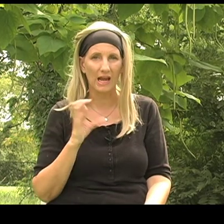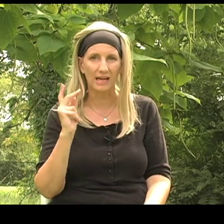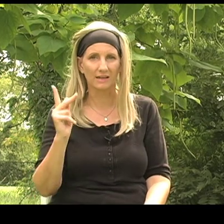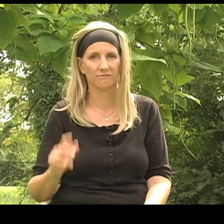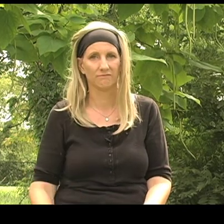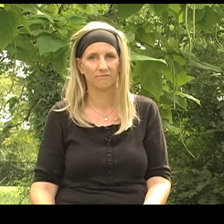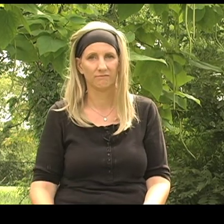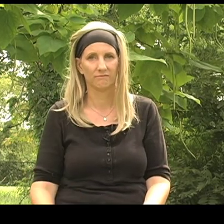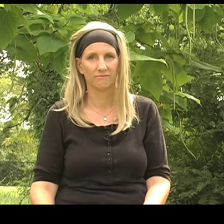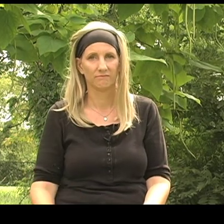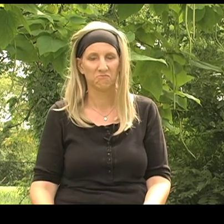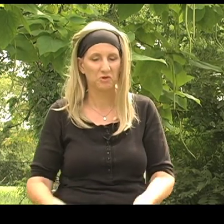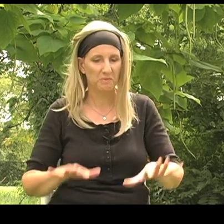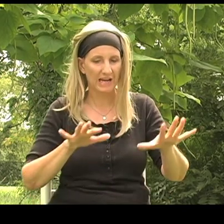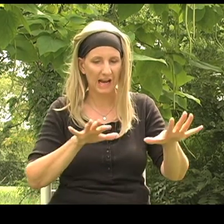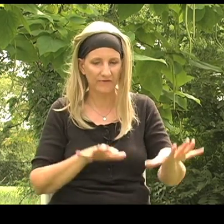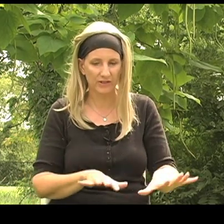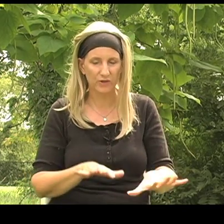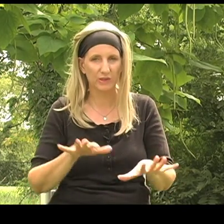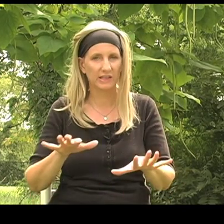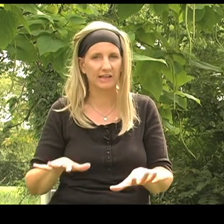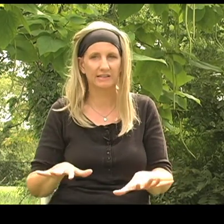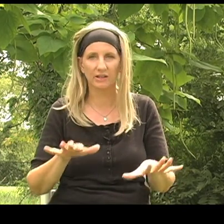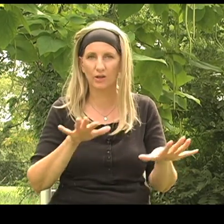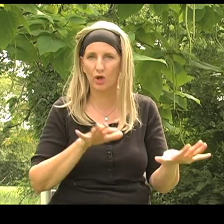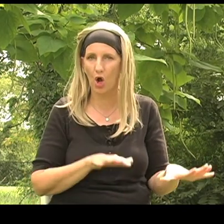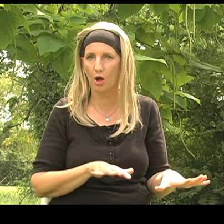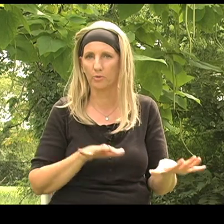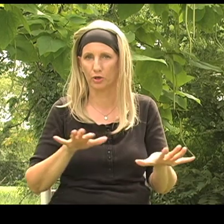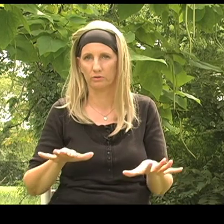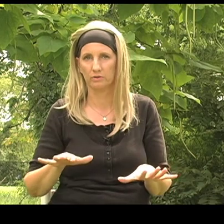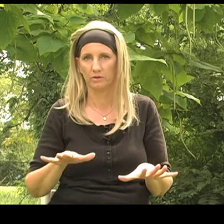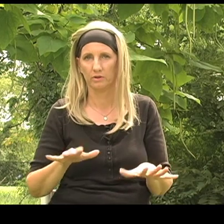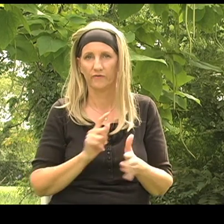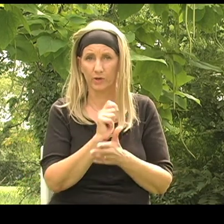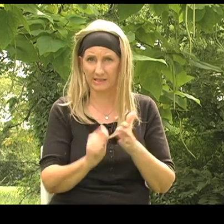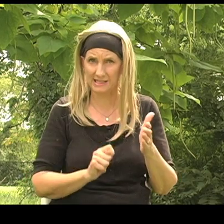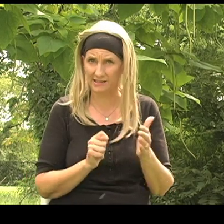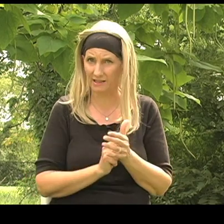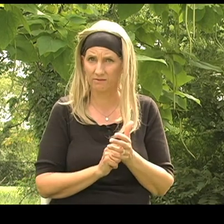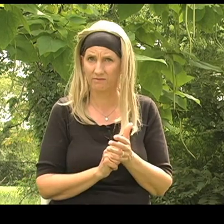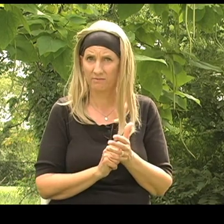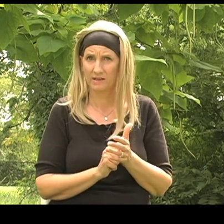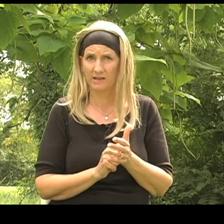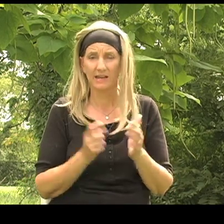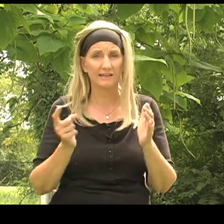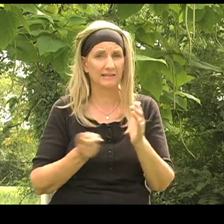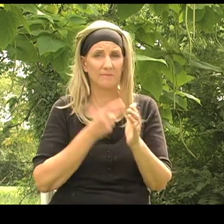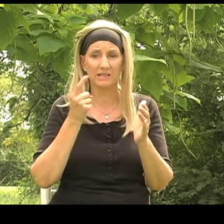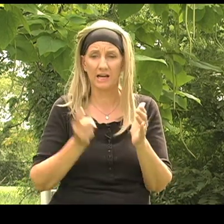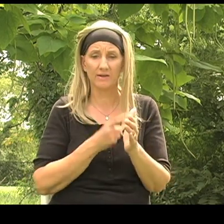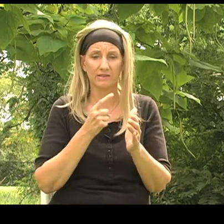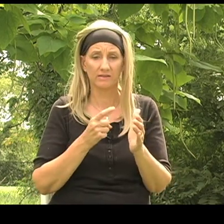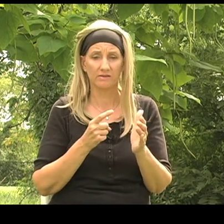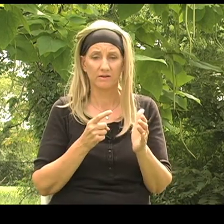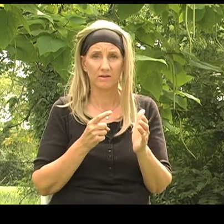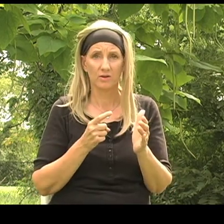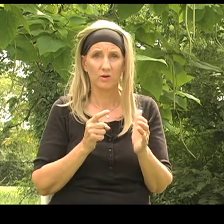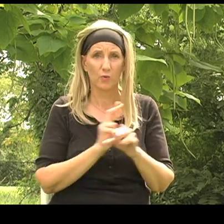okay. You may have to do things a little calmer for a season. And sometimes we